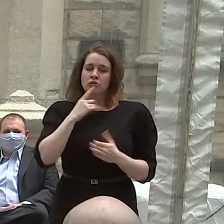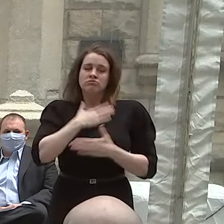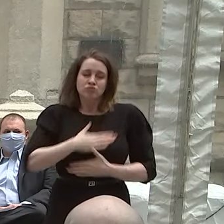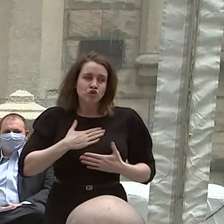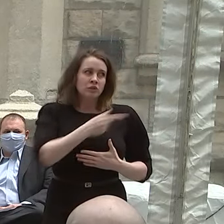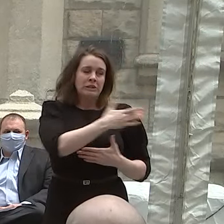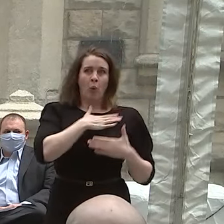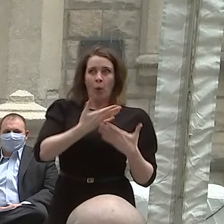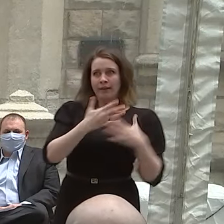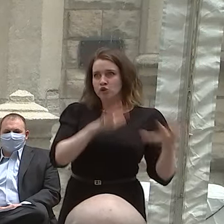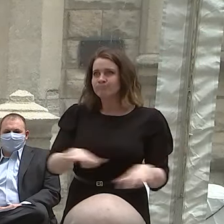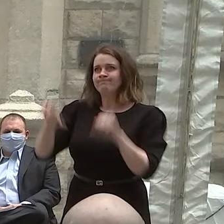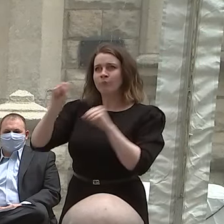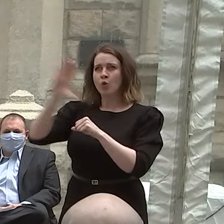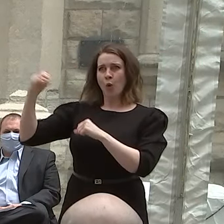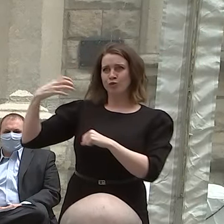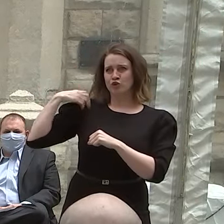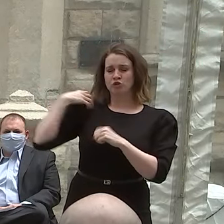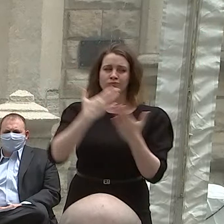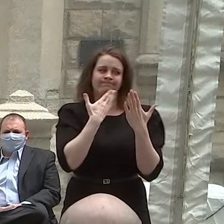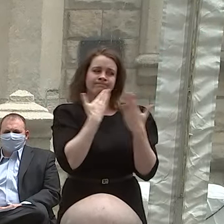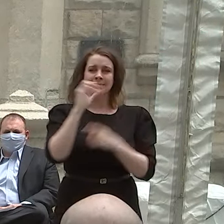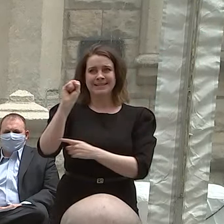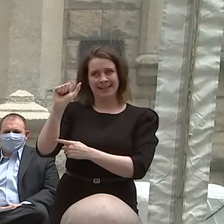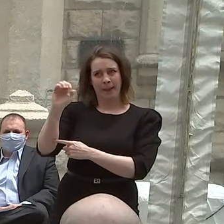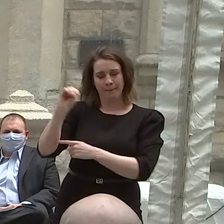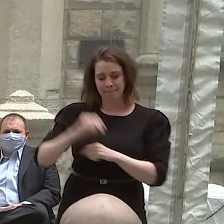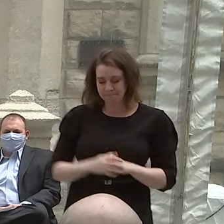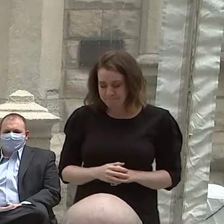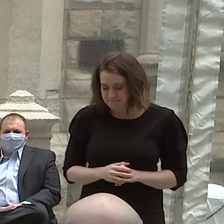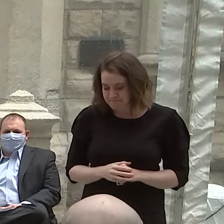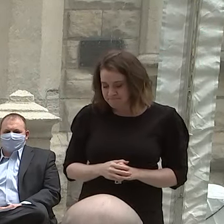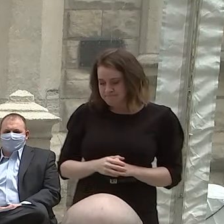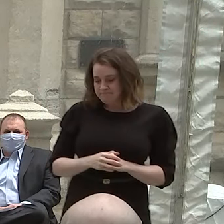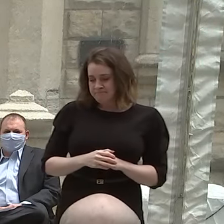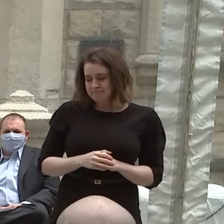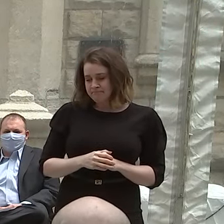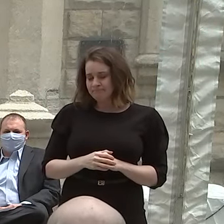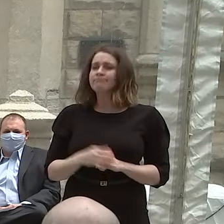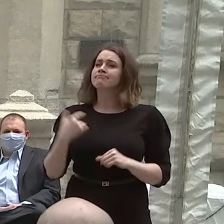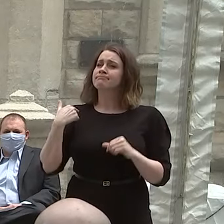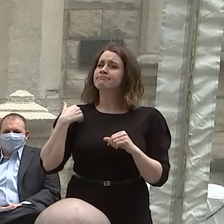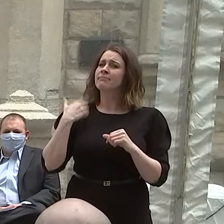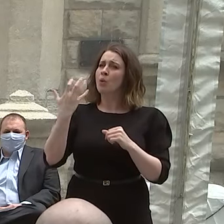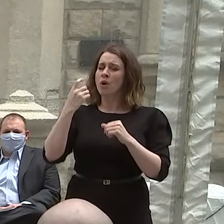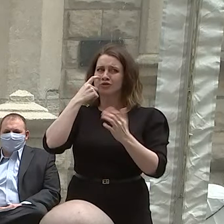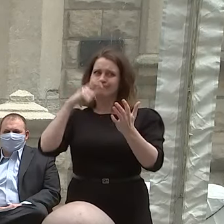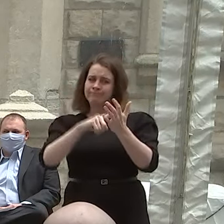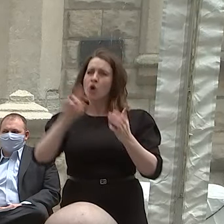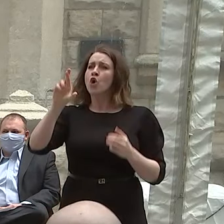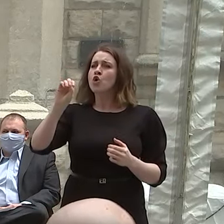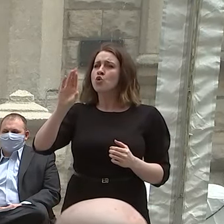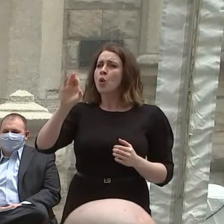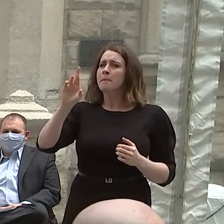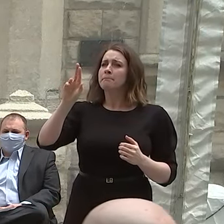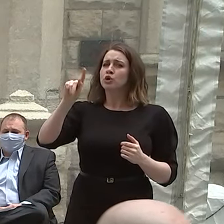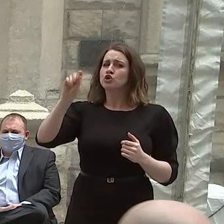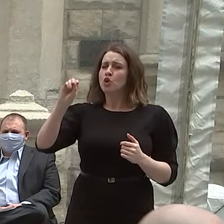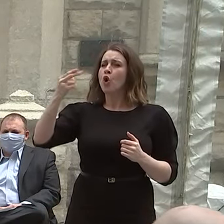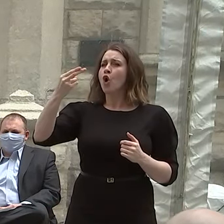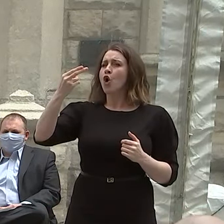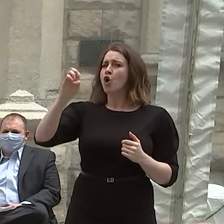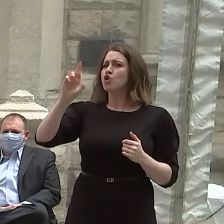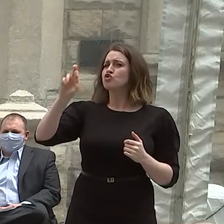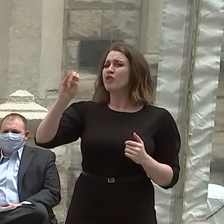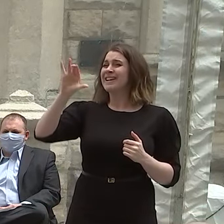agreed to co-chair this effort, and so thank you to Sam. I also want to extend my thanks to Roberto Herencia,